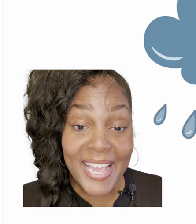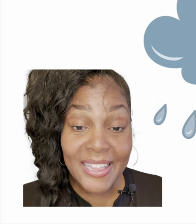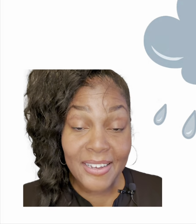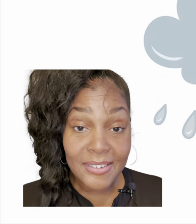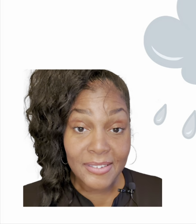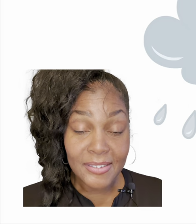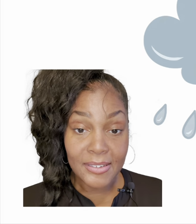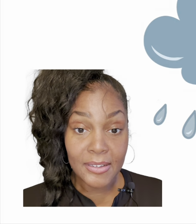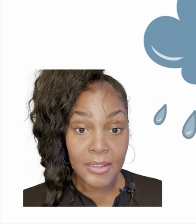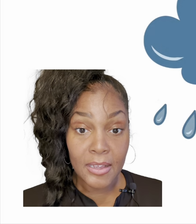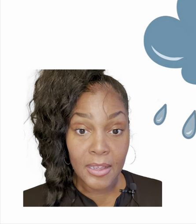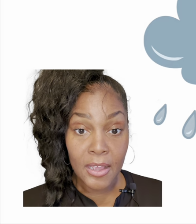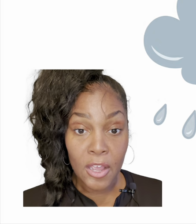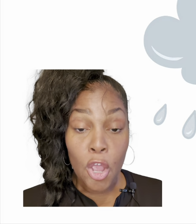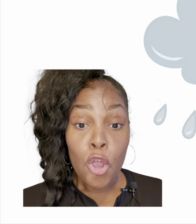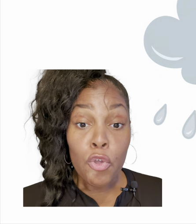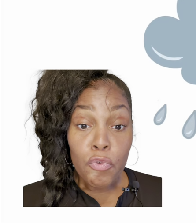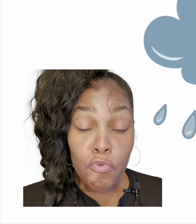Rain,